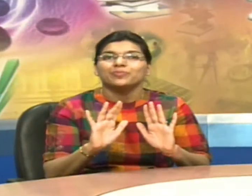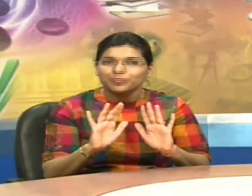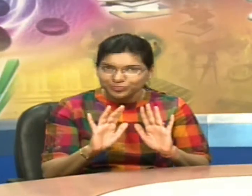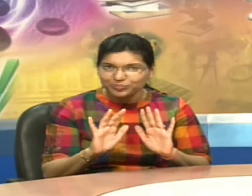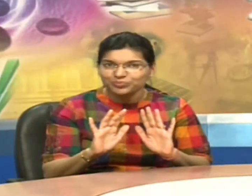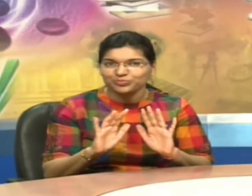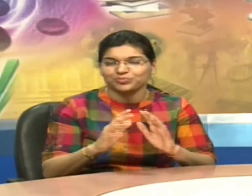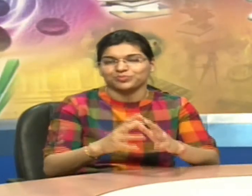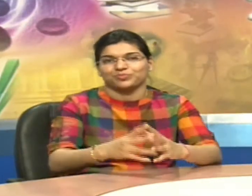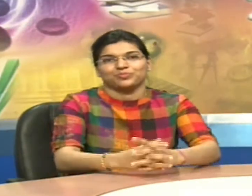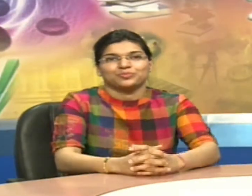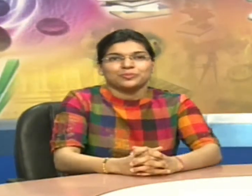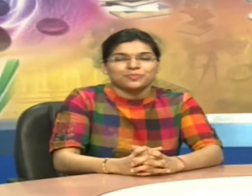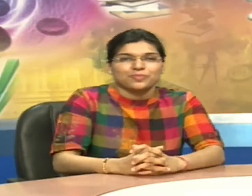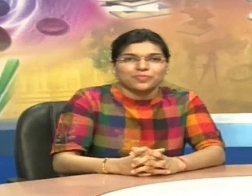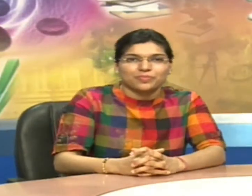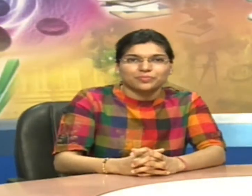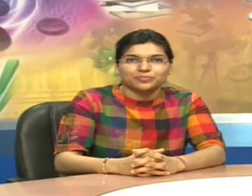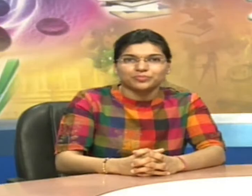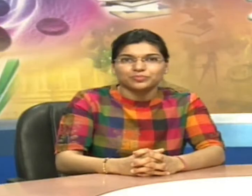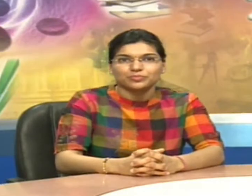There is a reason between this.